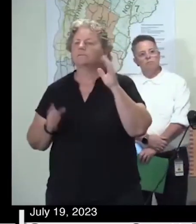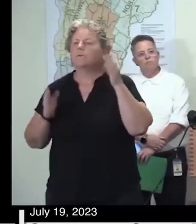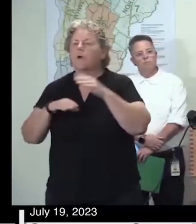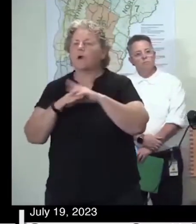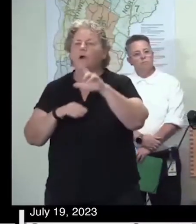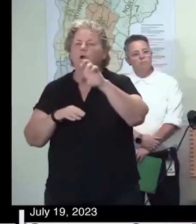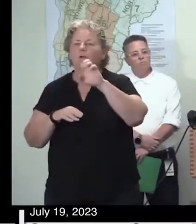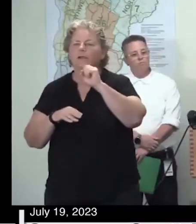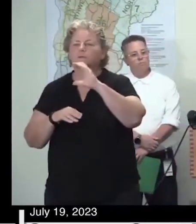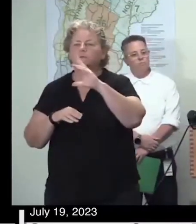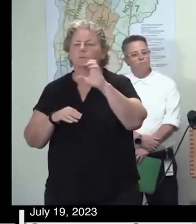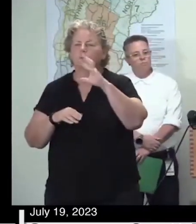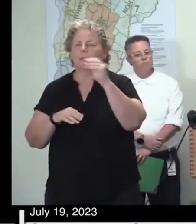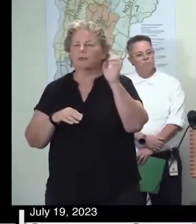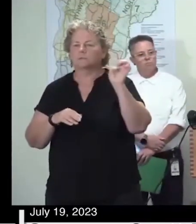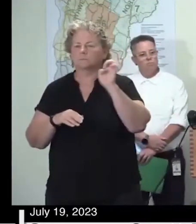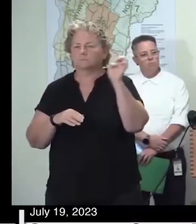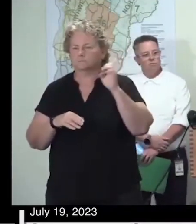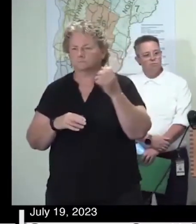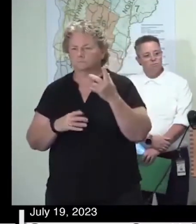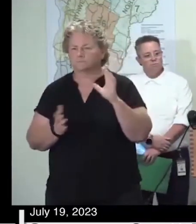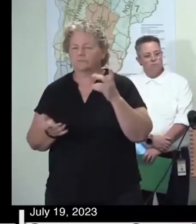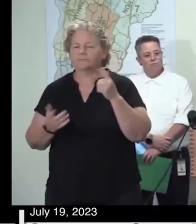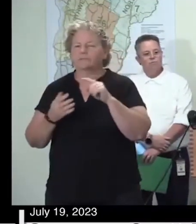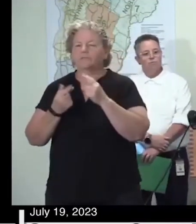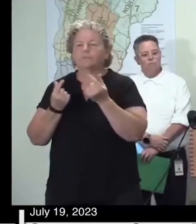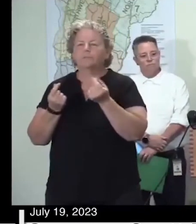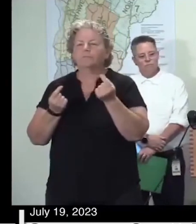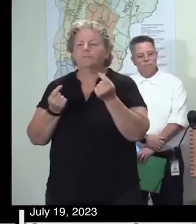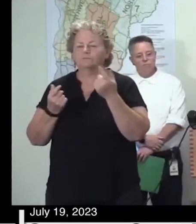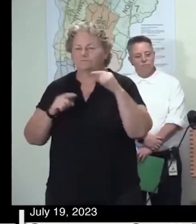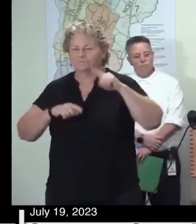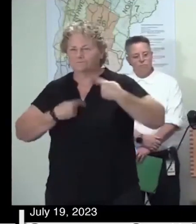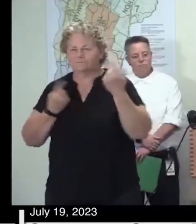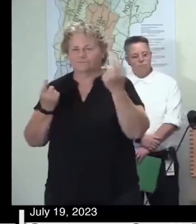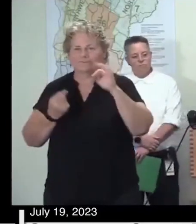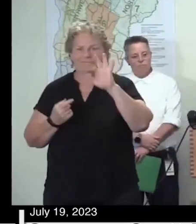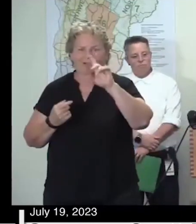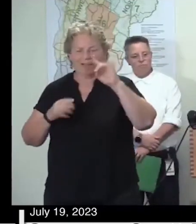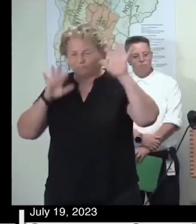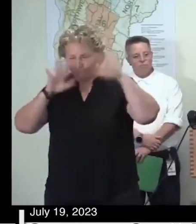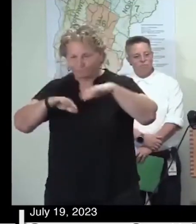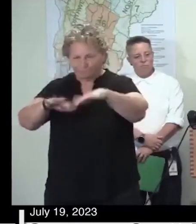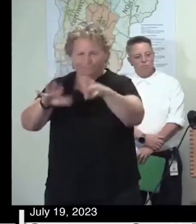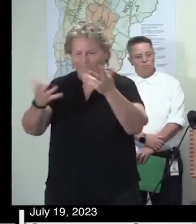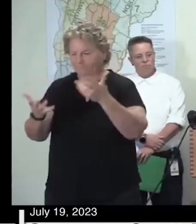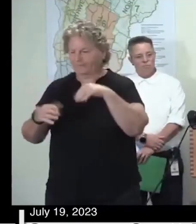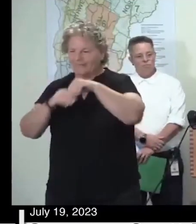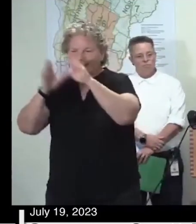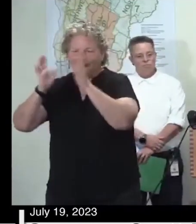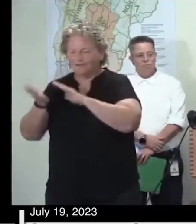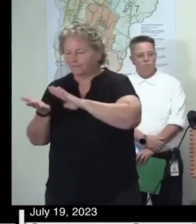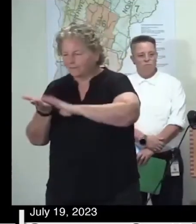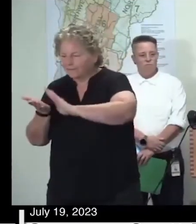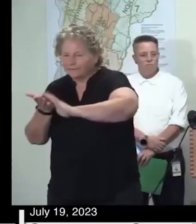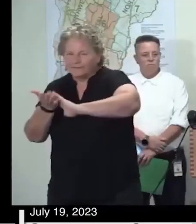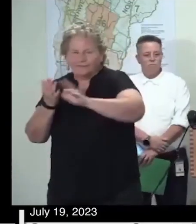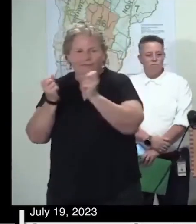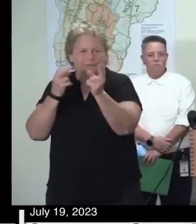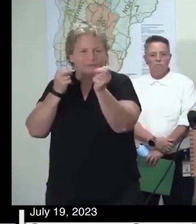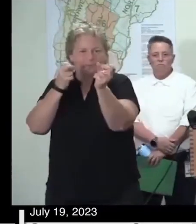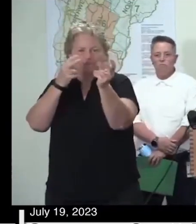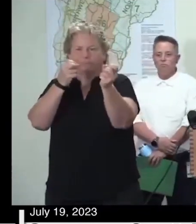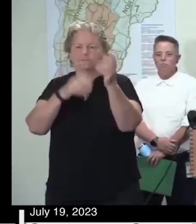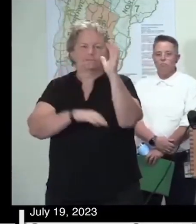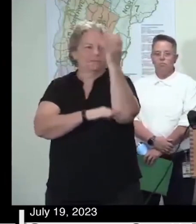volunteering. Happily, no rescues were made last night. We have begun demobilizing out-of-state teams who